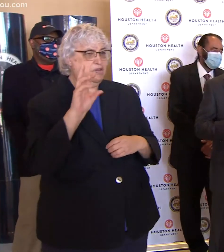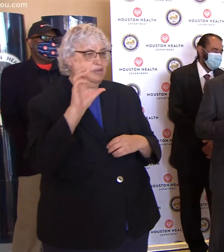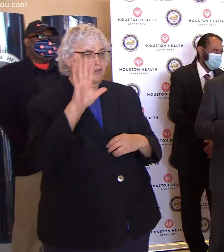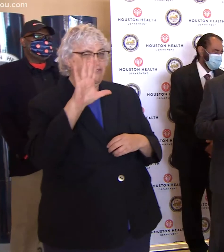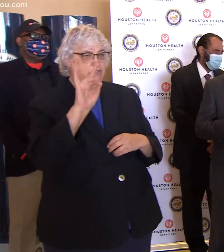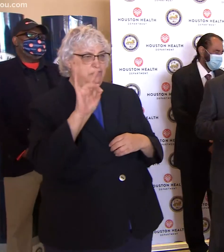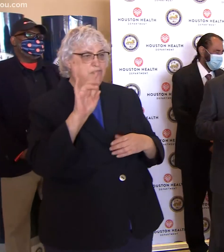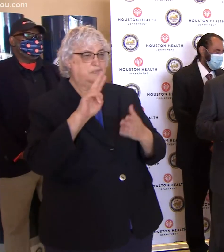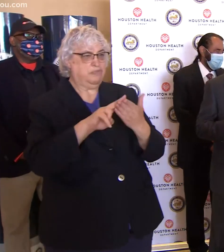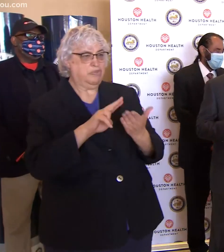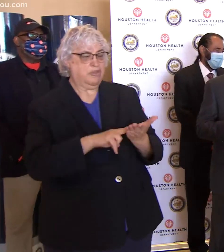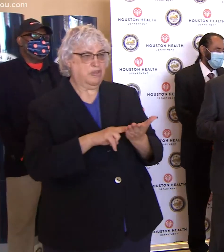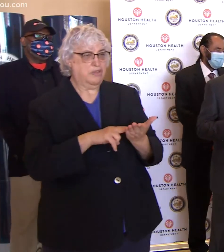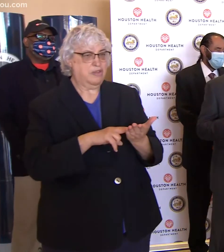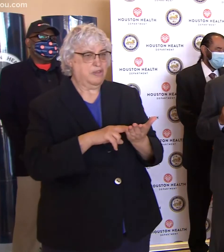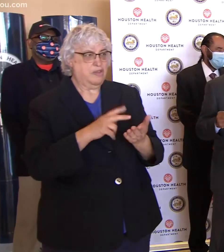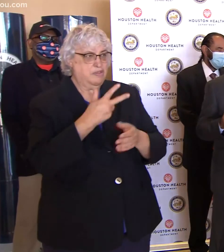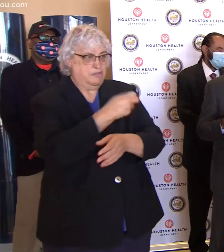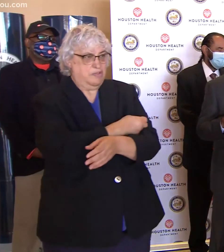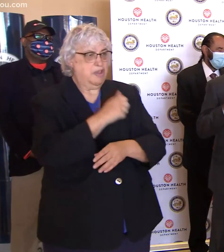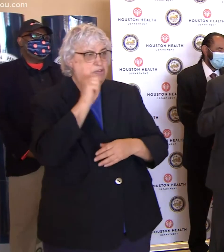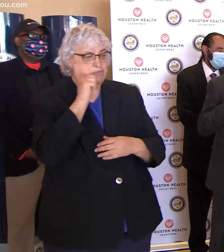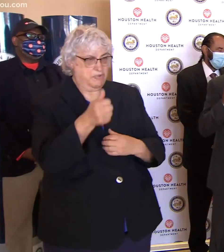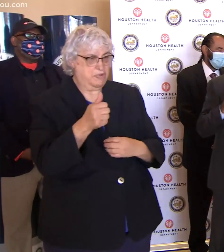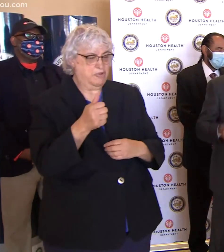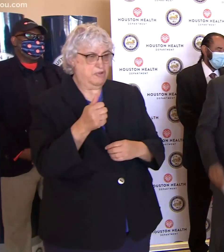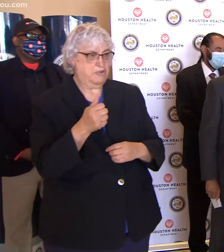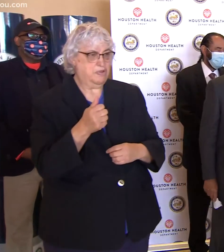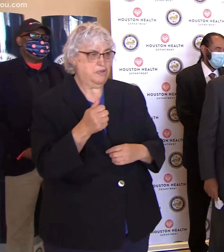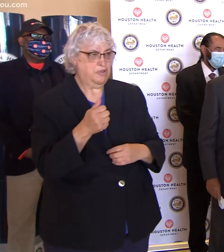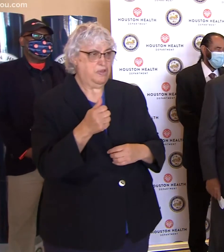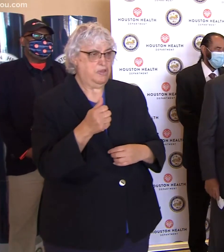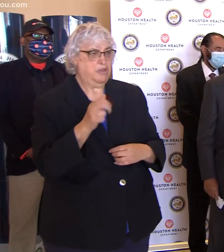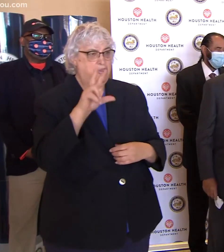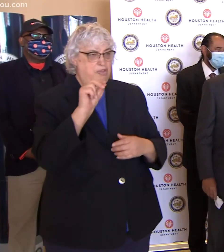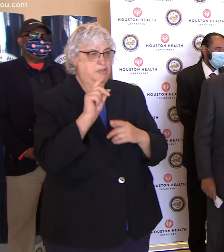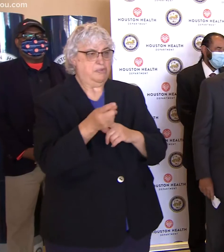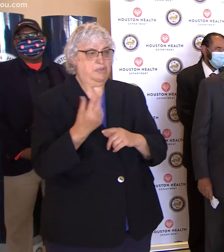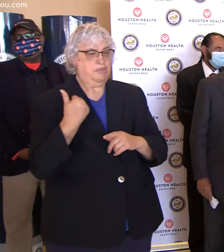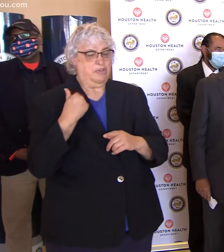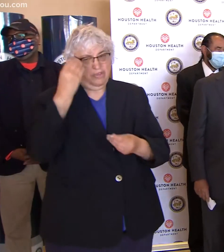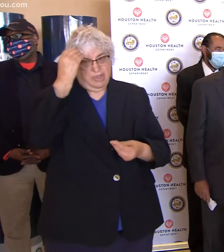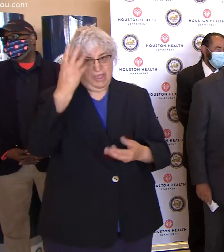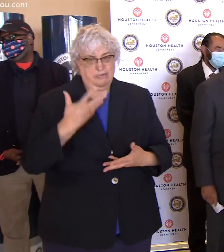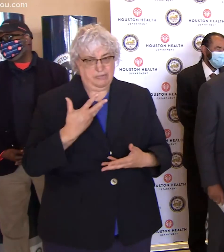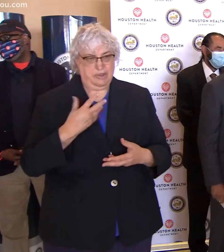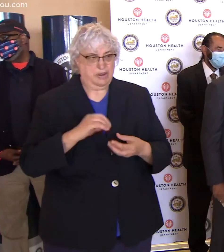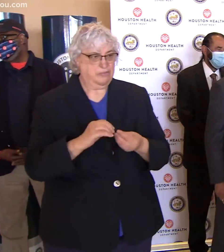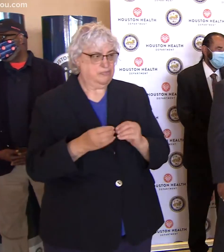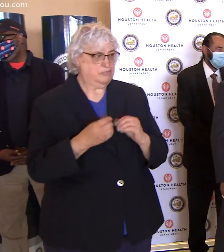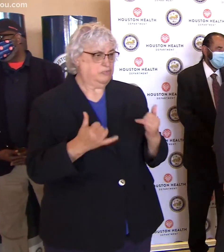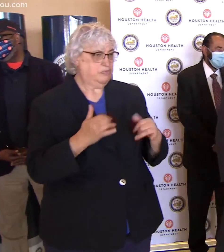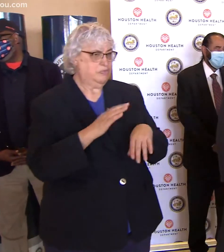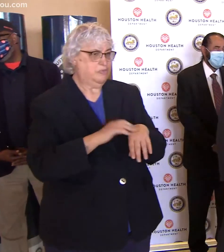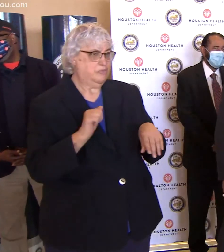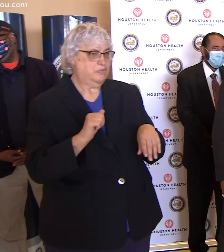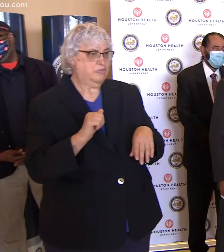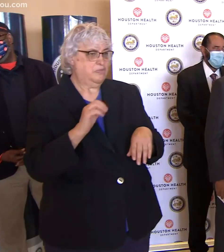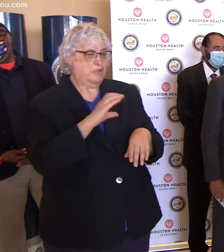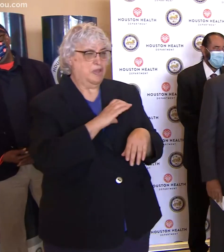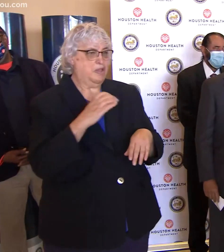658 that have already enrolled for tomorrow, and that was 30 minutes ago when I got the numbers. Let me now call on